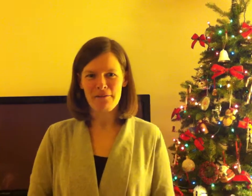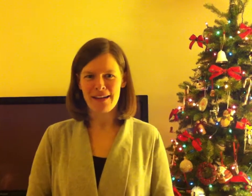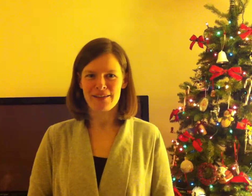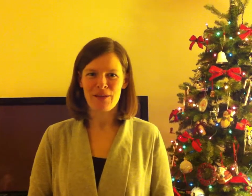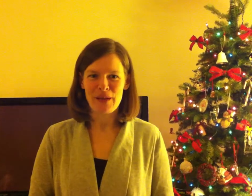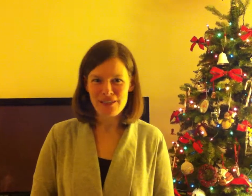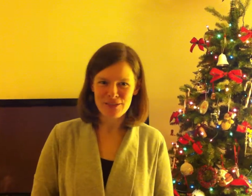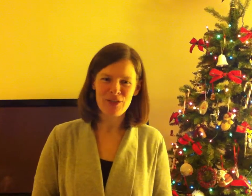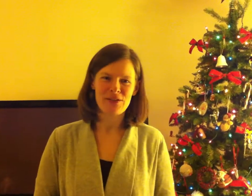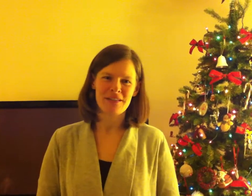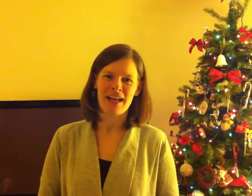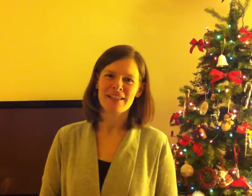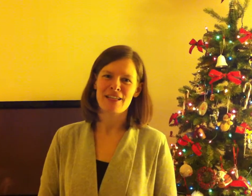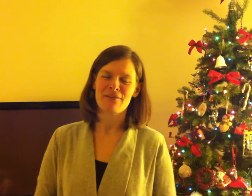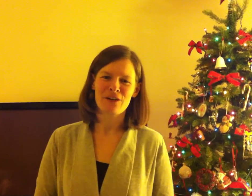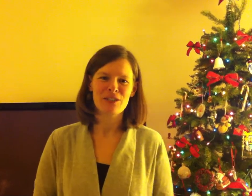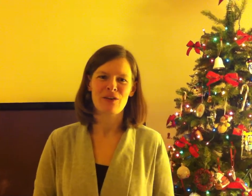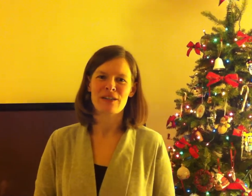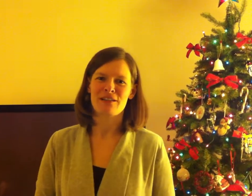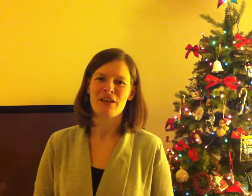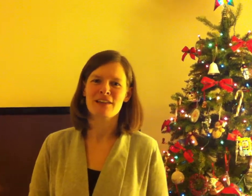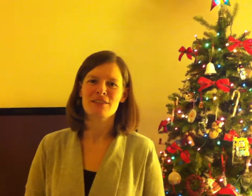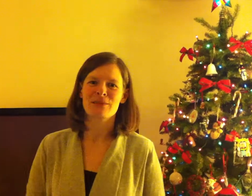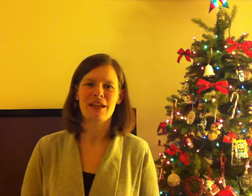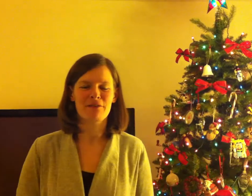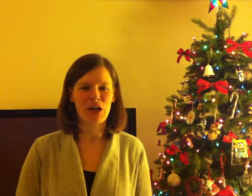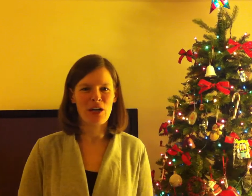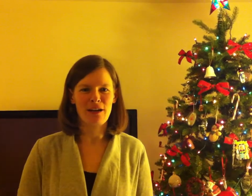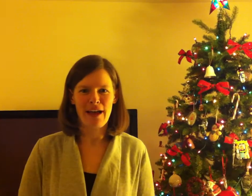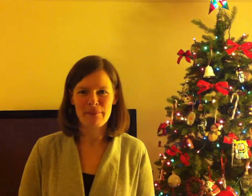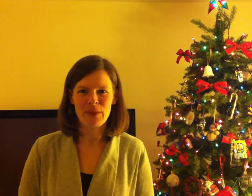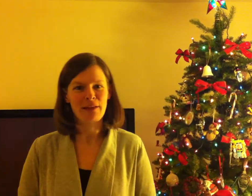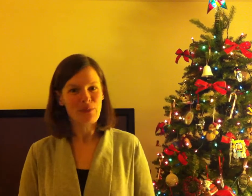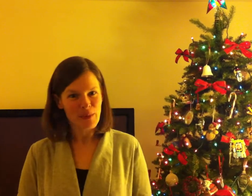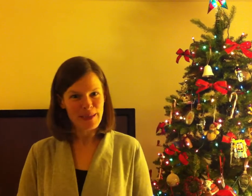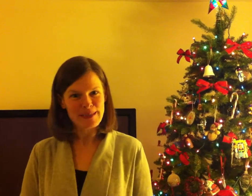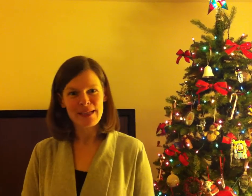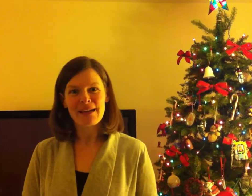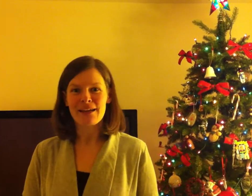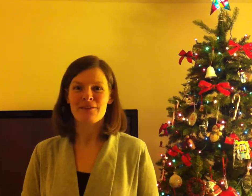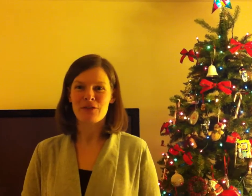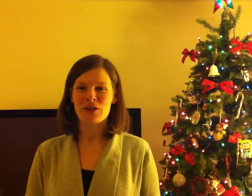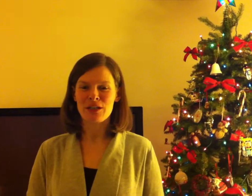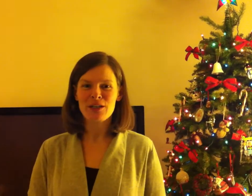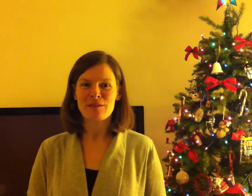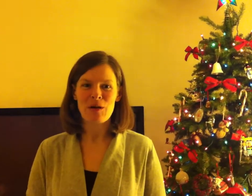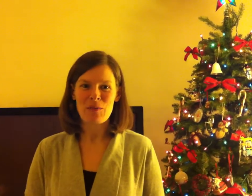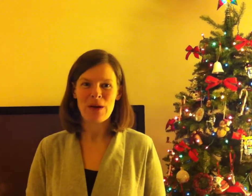Alright, so I'm ready to show you the signs to the first verse of the angels we have heard on high and chorus. And if you're curious about more,